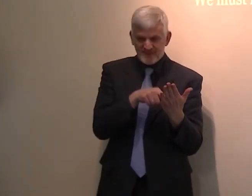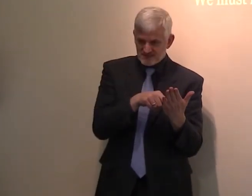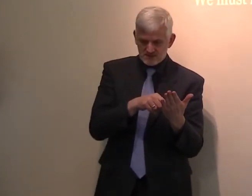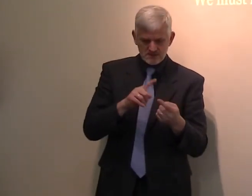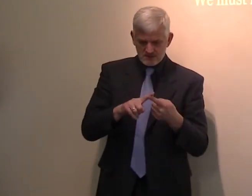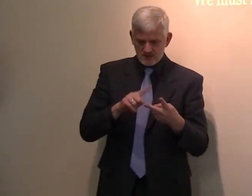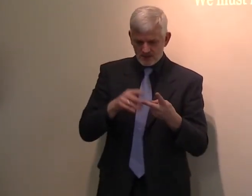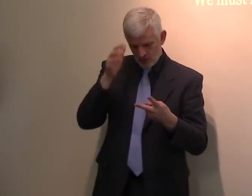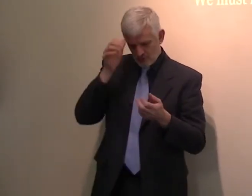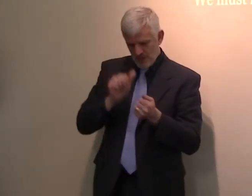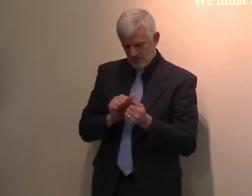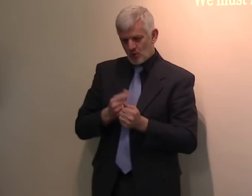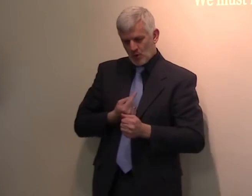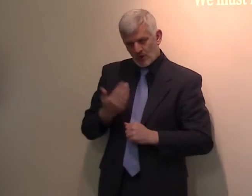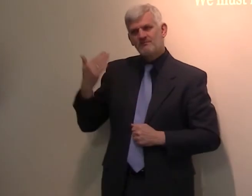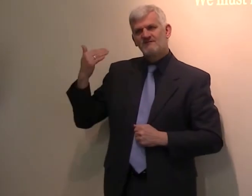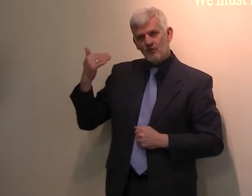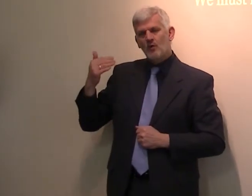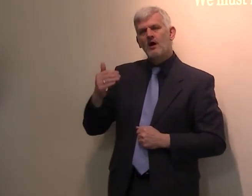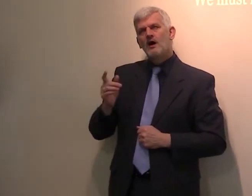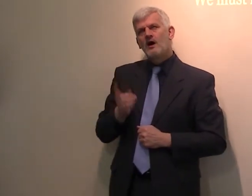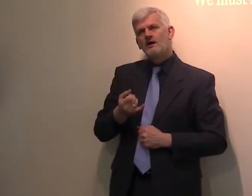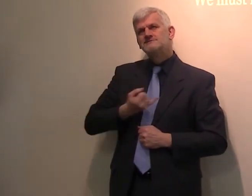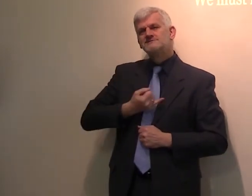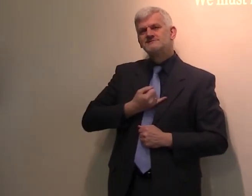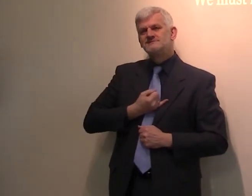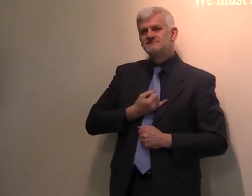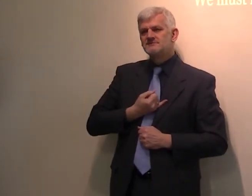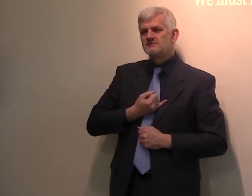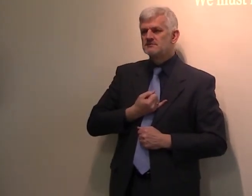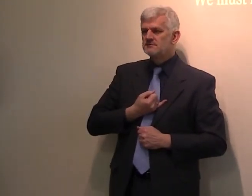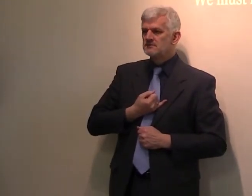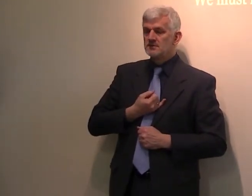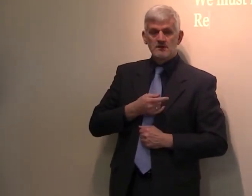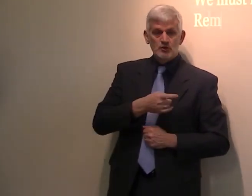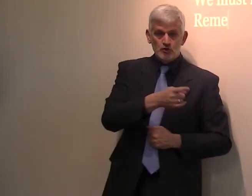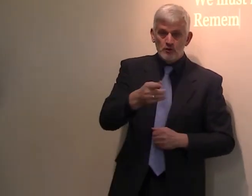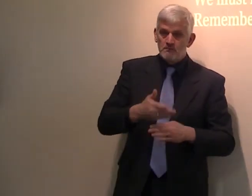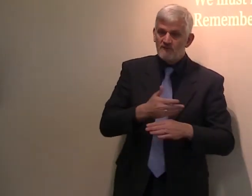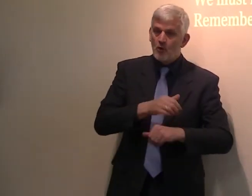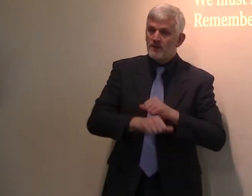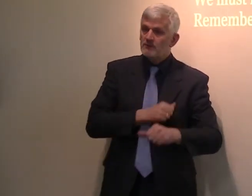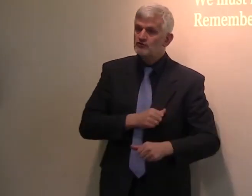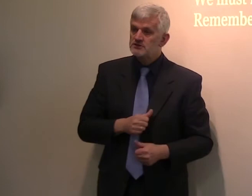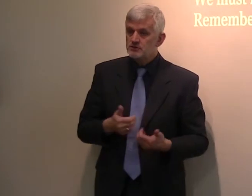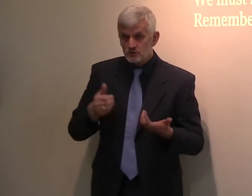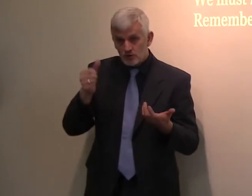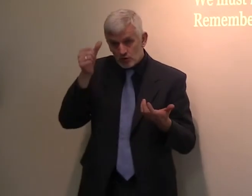were, what kind of people we were. Do you want to know what you were before conversion? 1 Corinthians chapter 6, verse